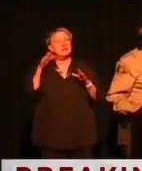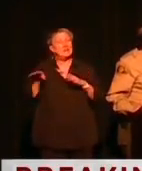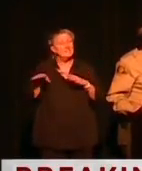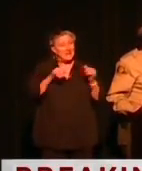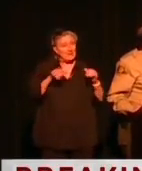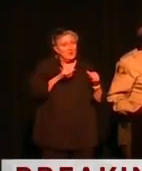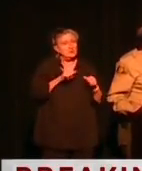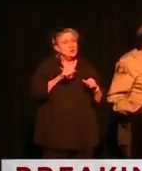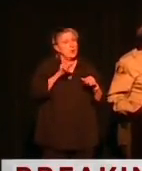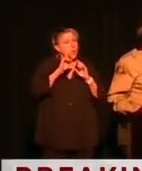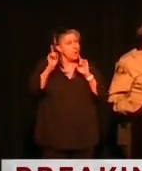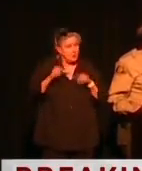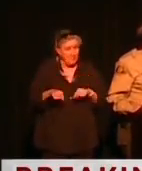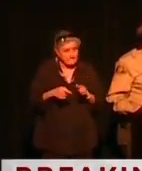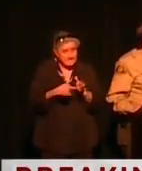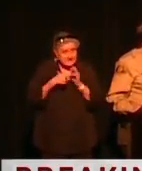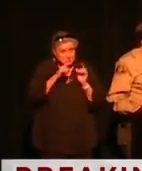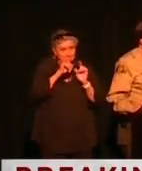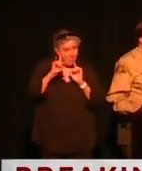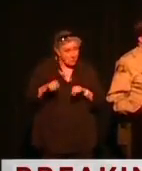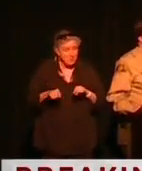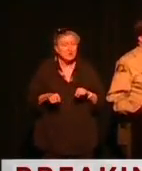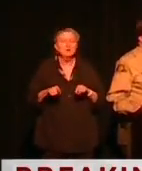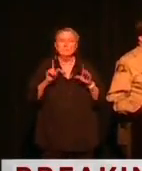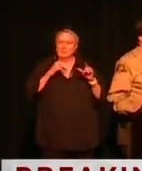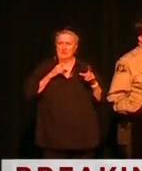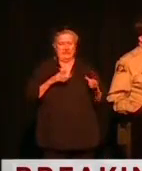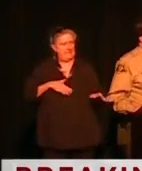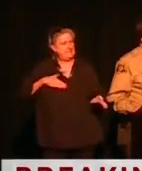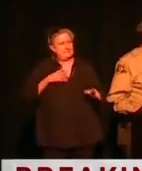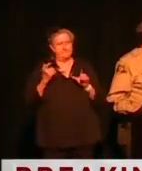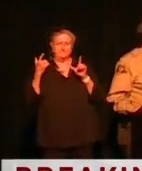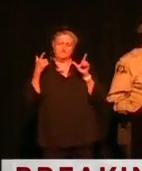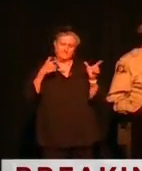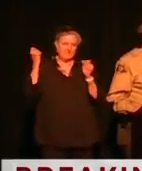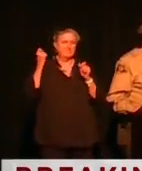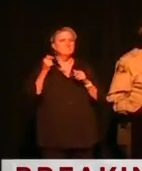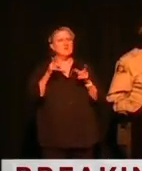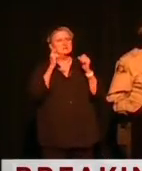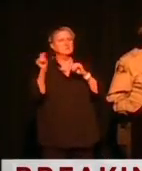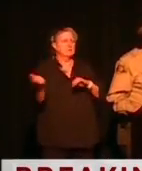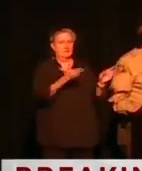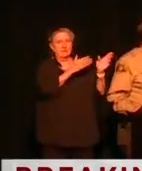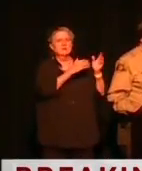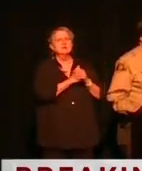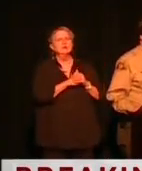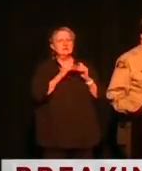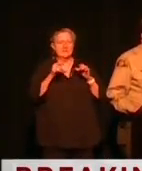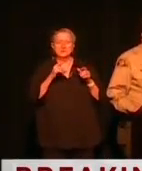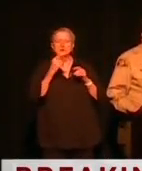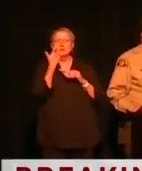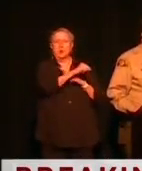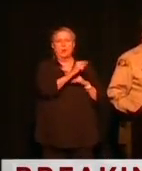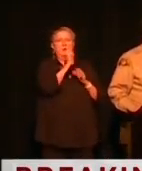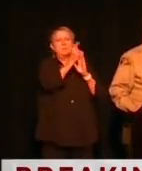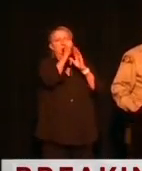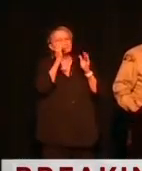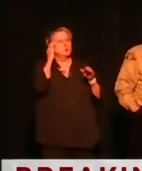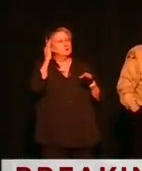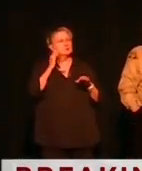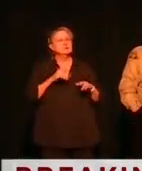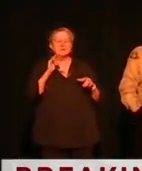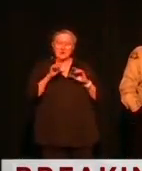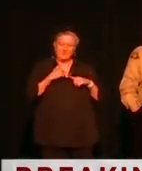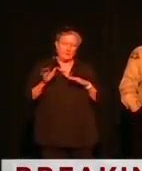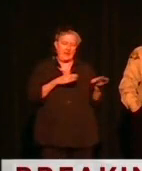a mandatory evacuation order, please evacuate that area immediately. You need to be able to go in a moment's notice. And you need to